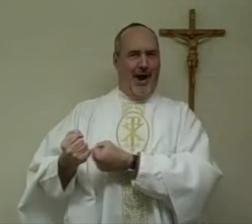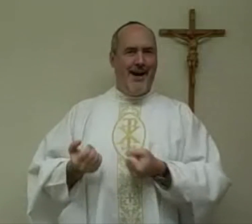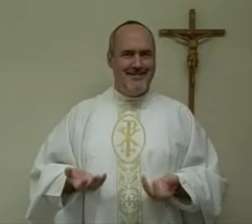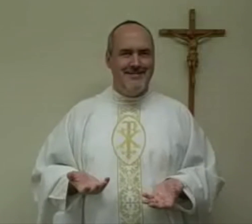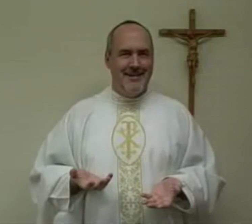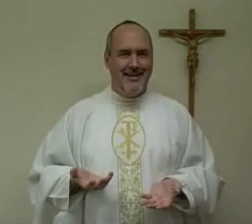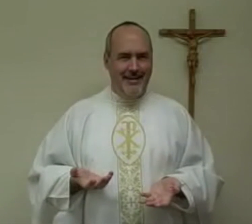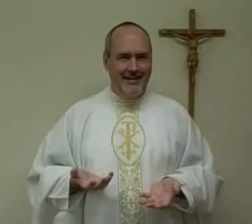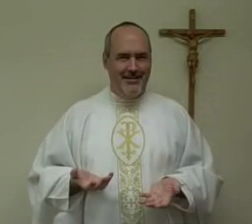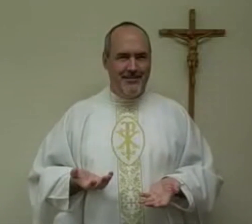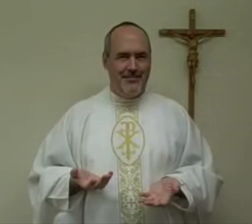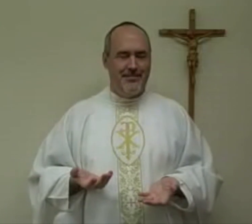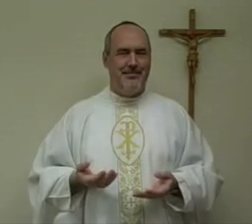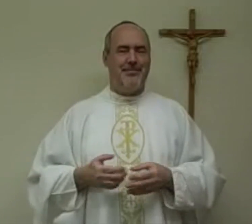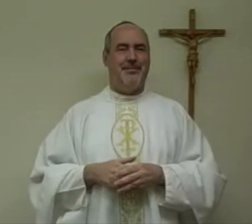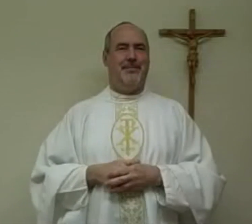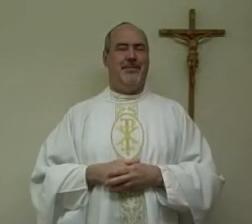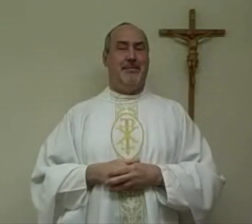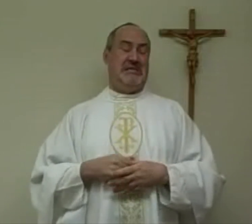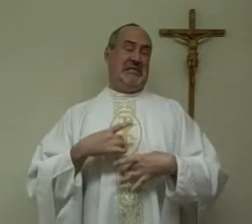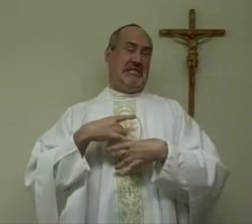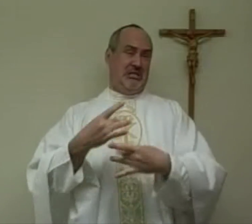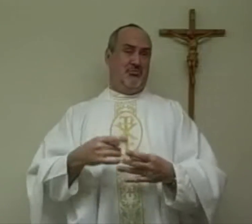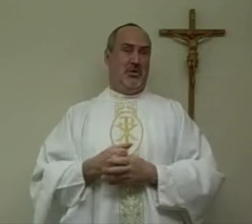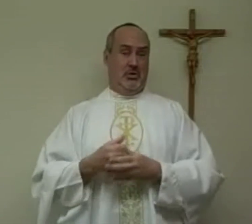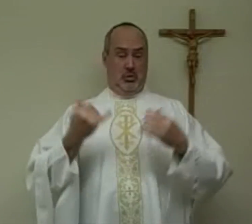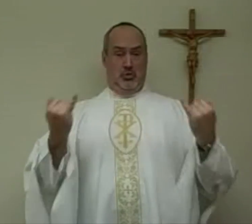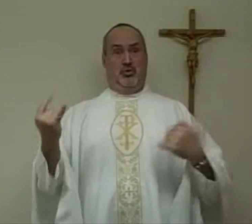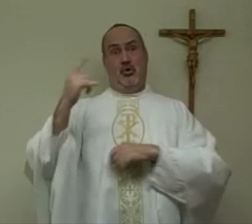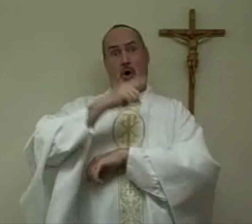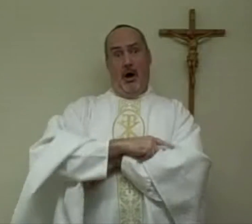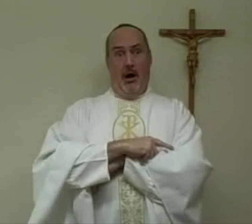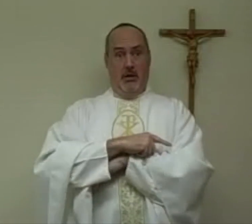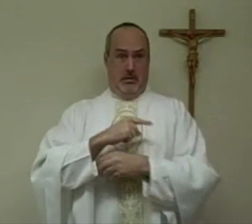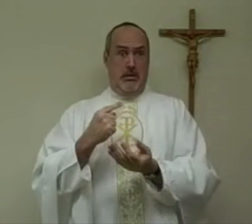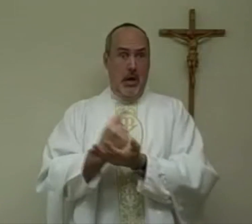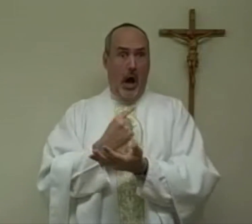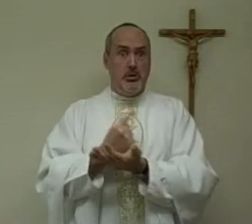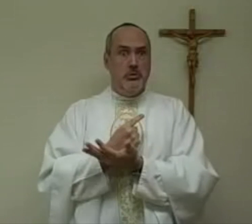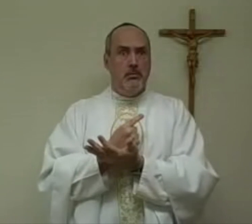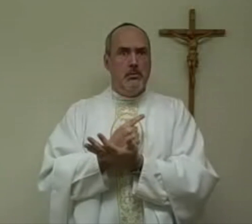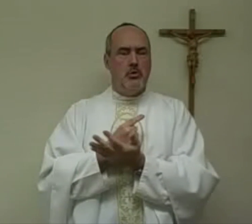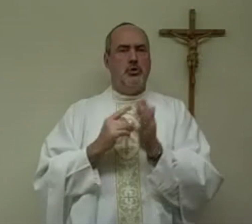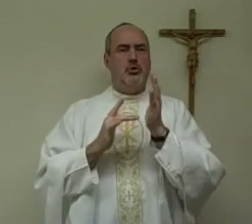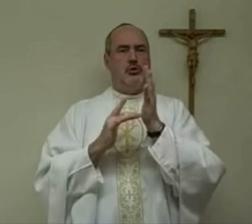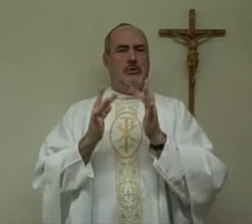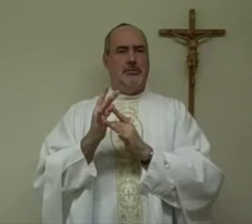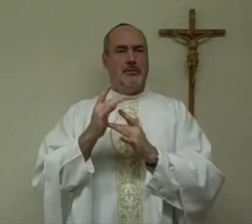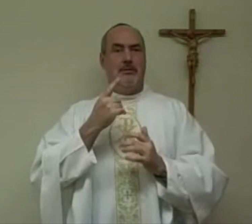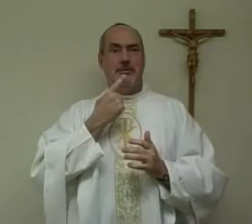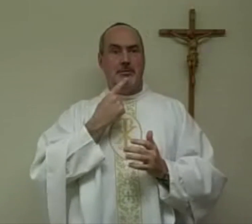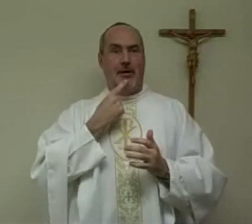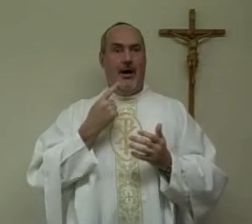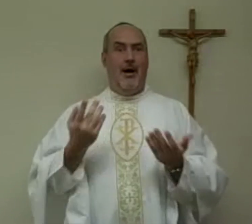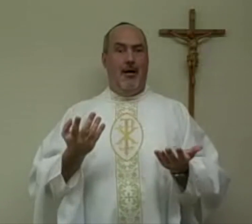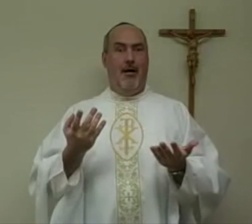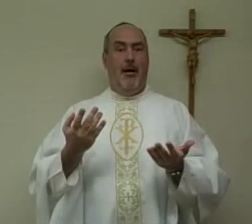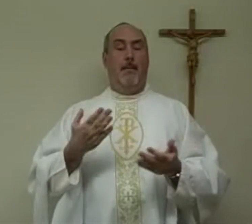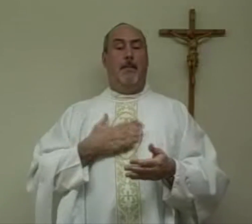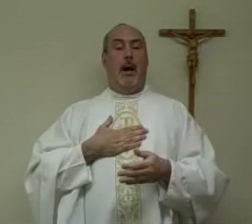I guess it's always a difficult time and hard for us to trust God. In the gospel,